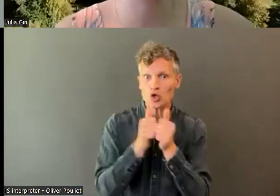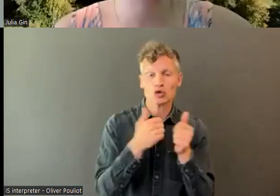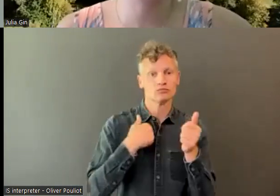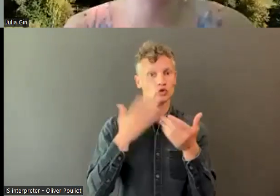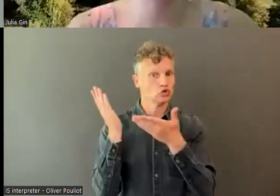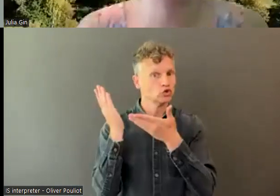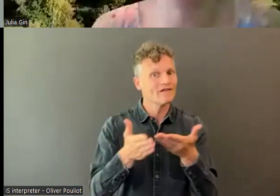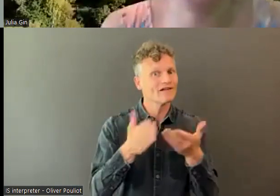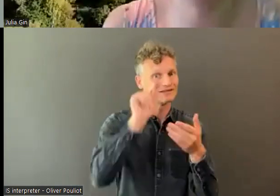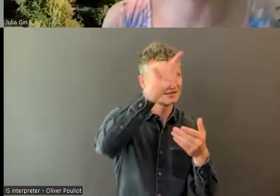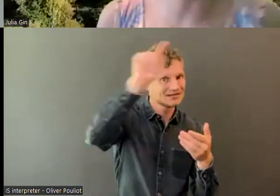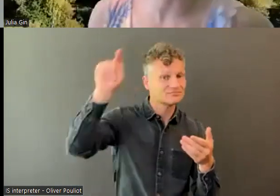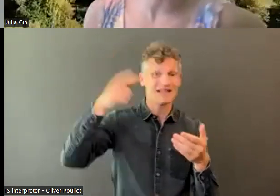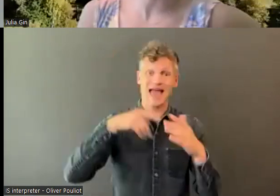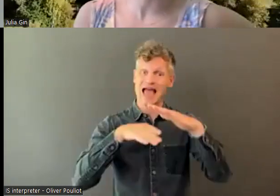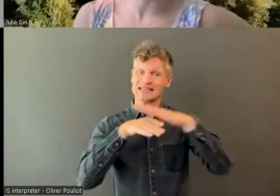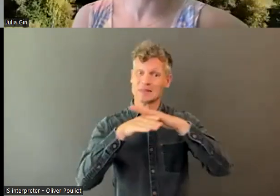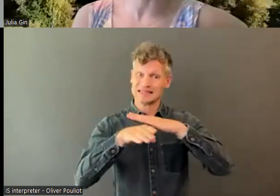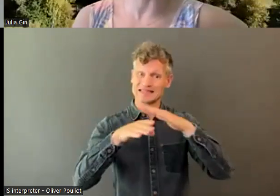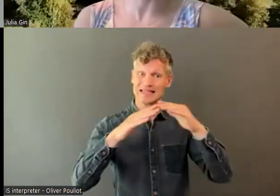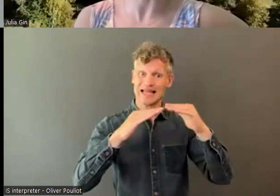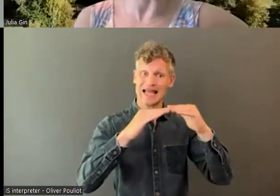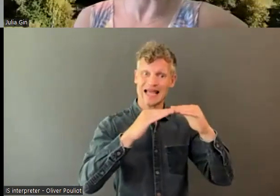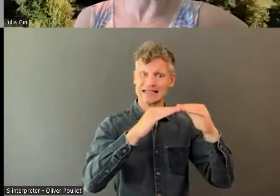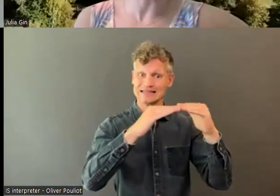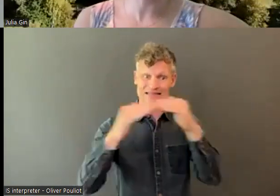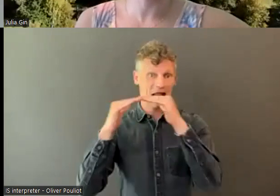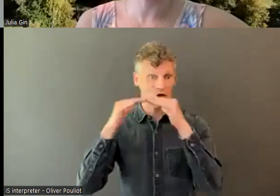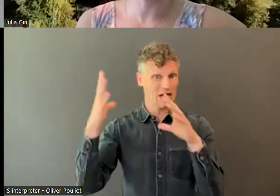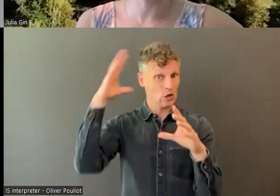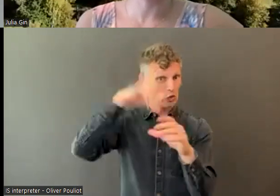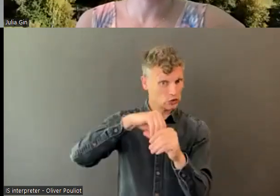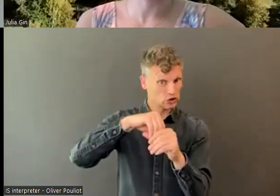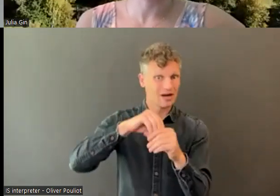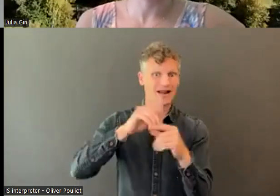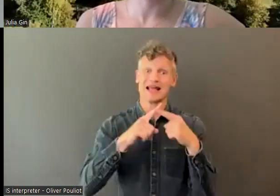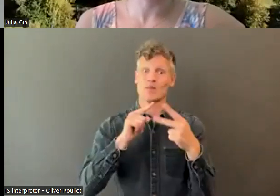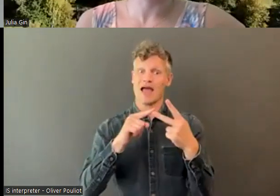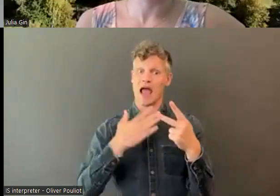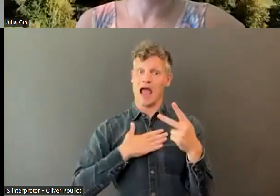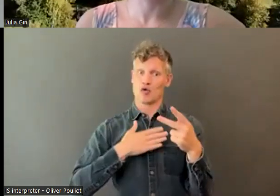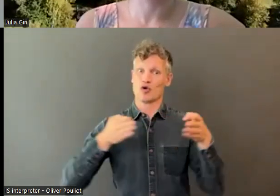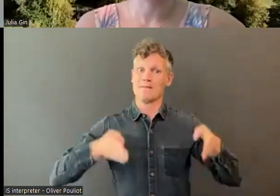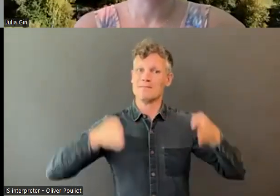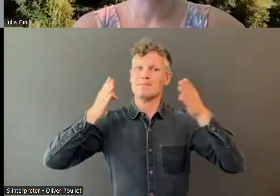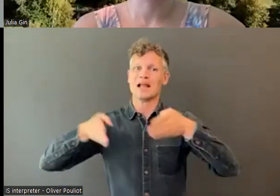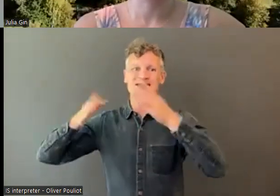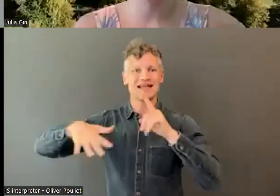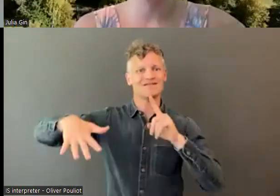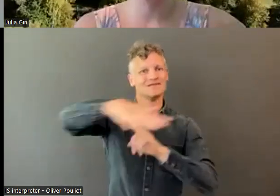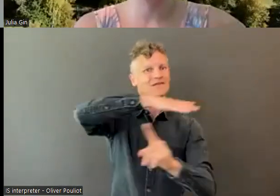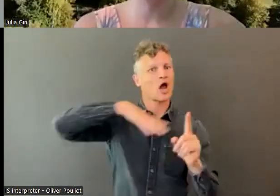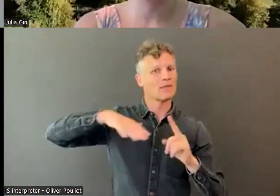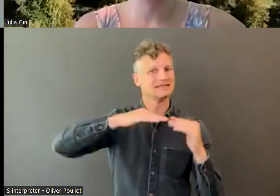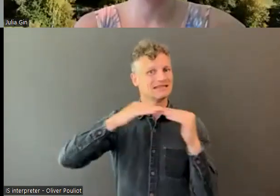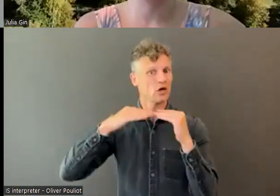the accessibility inclusion standard, in addition to our built environment standard, that's what we send out to our vendors to say, these